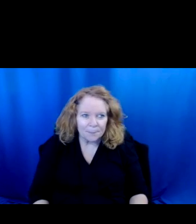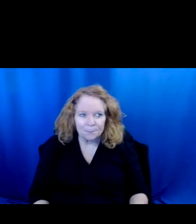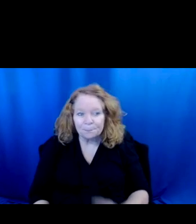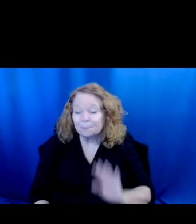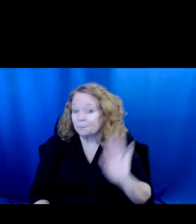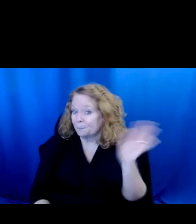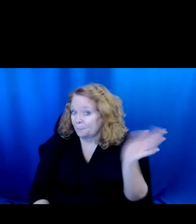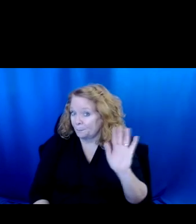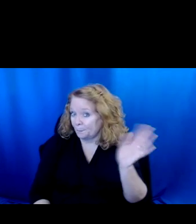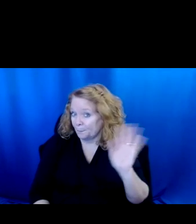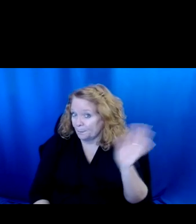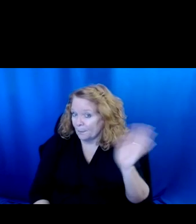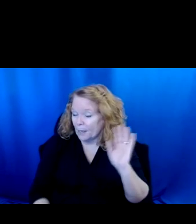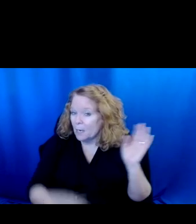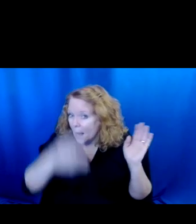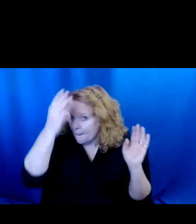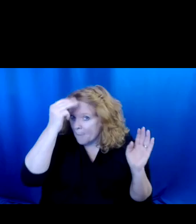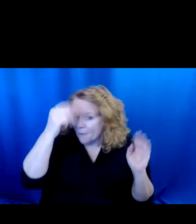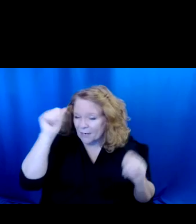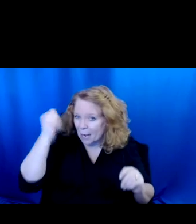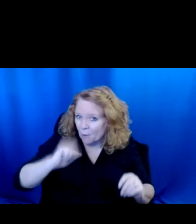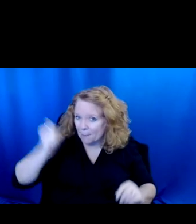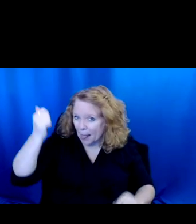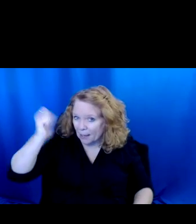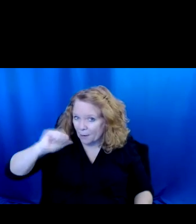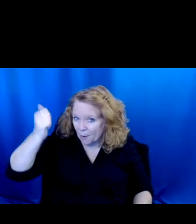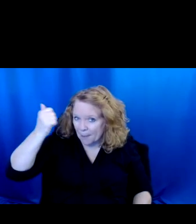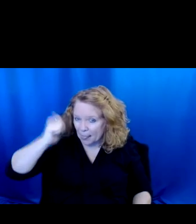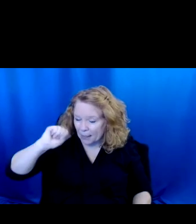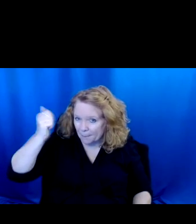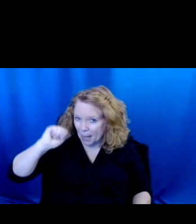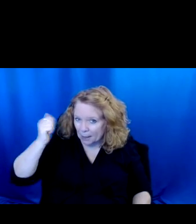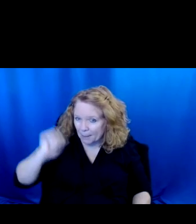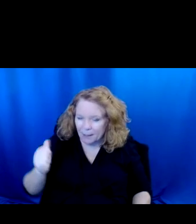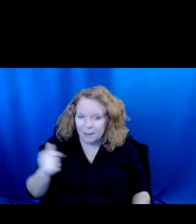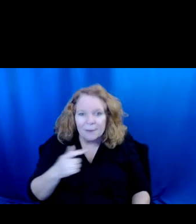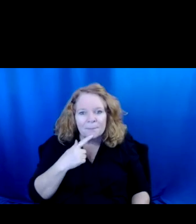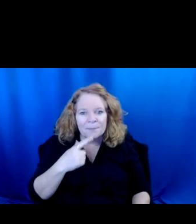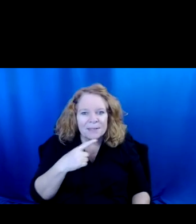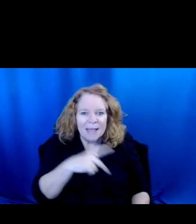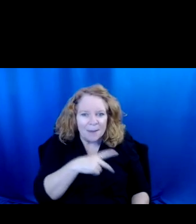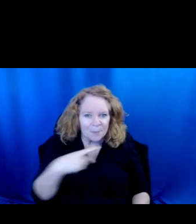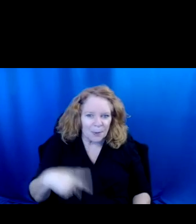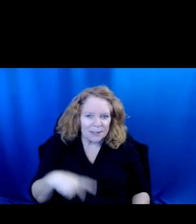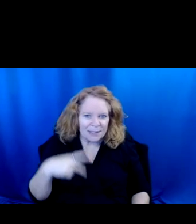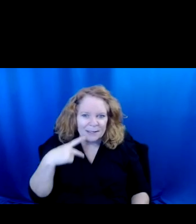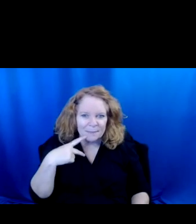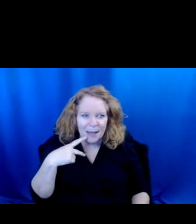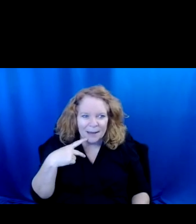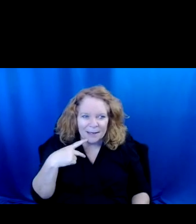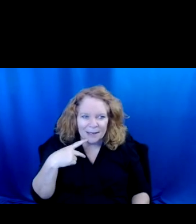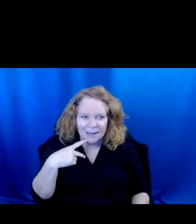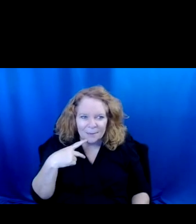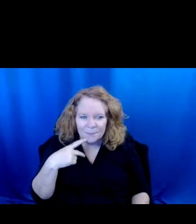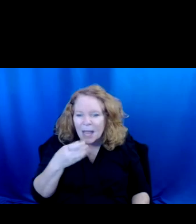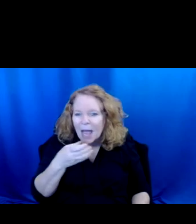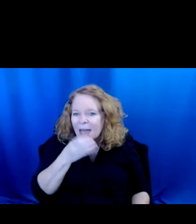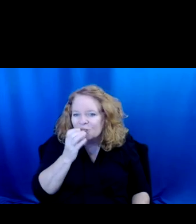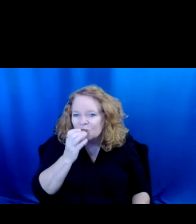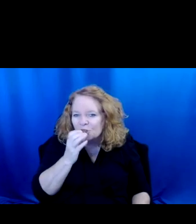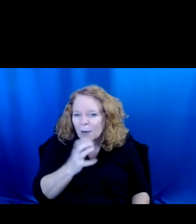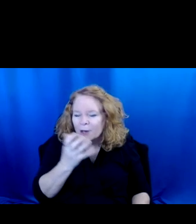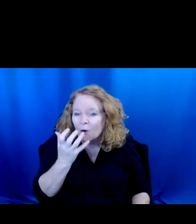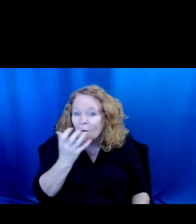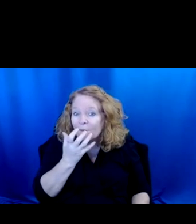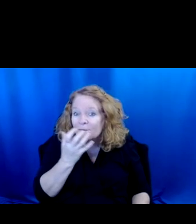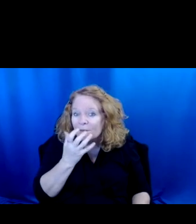and Arabella, Arabella, Arabella, Bella, Bella, said Princess Peggy as she sipped her favourite cup